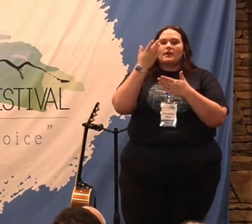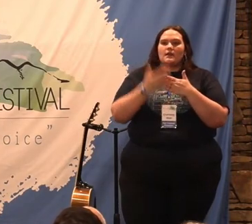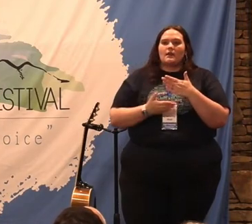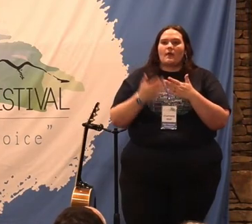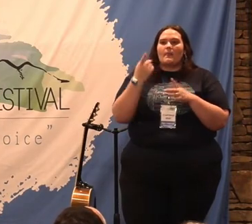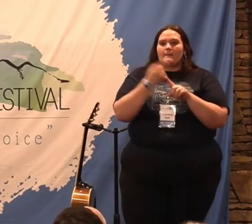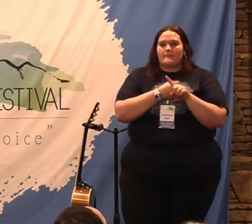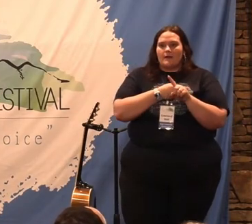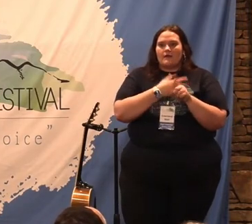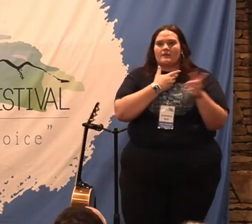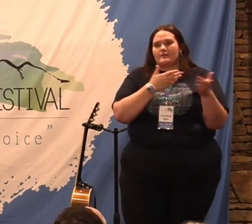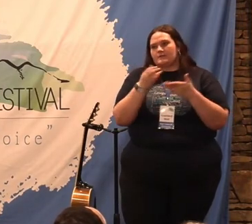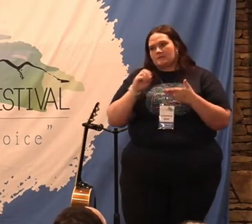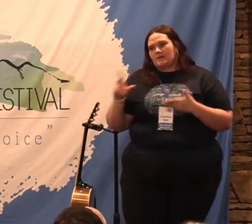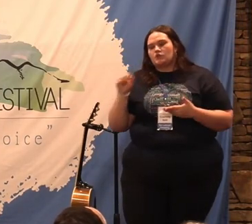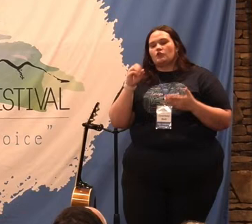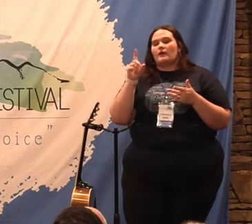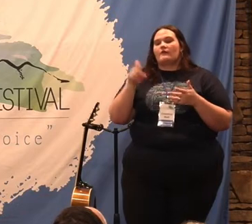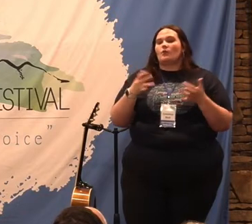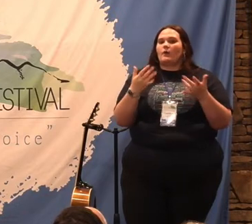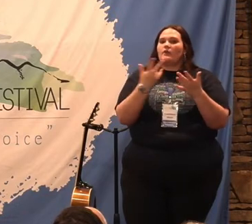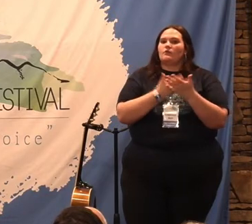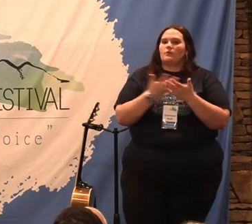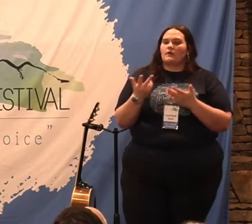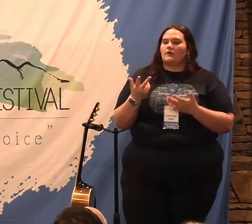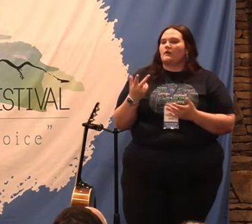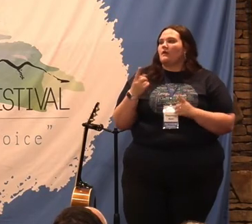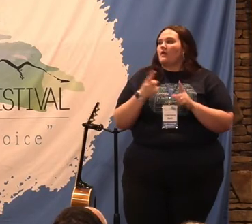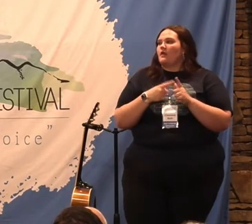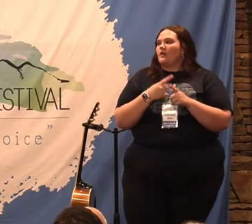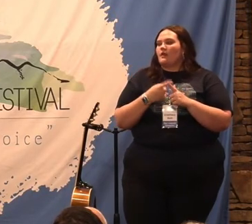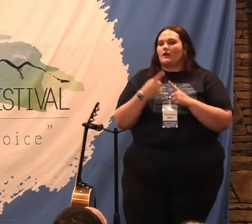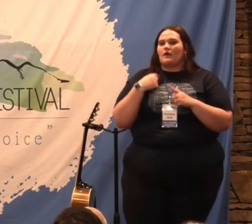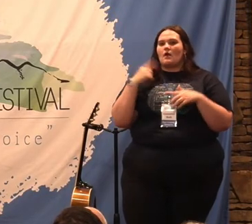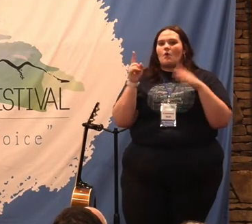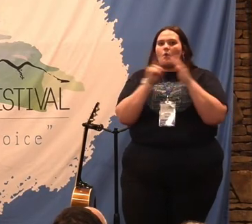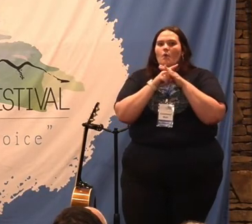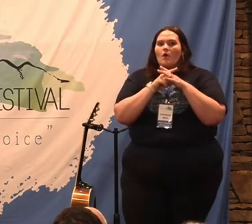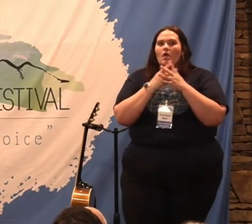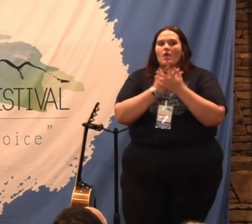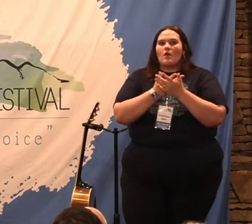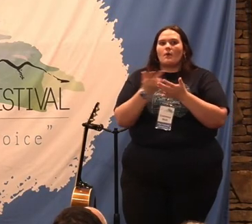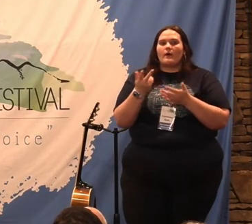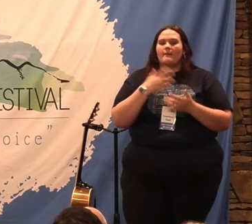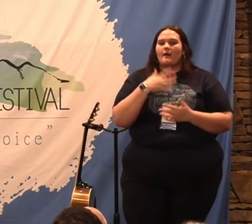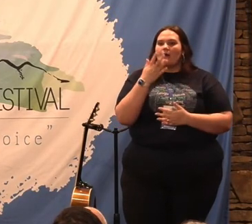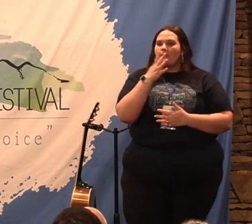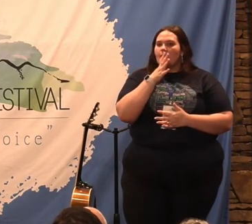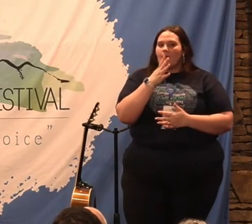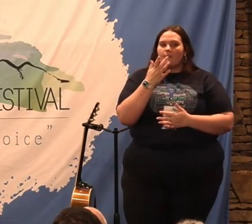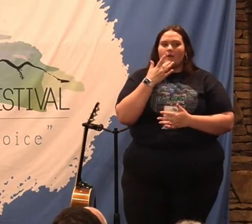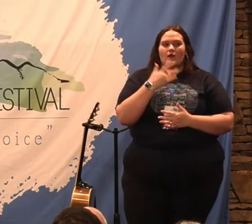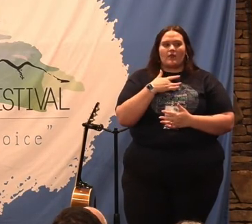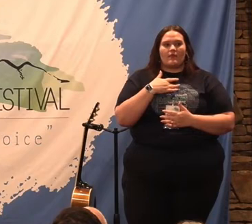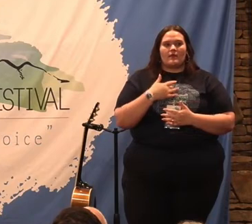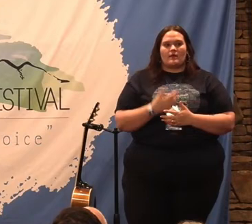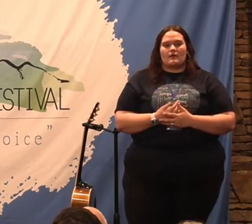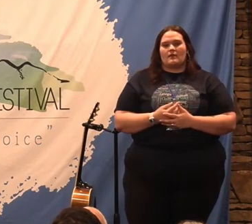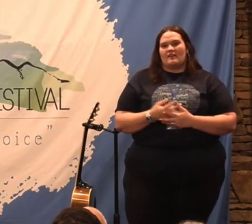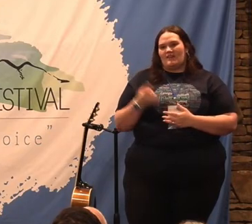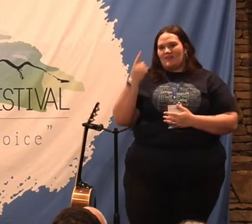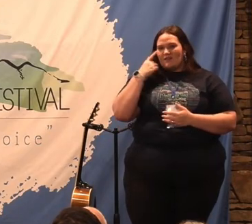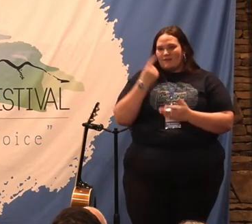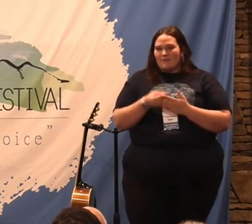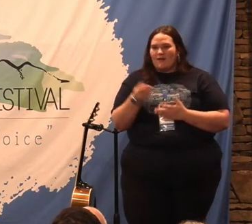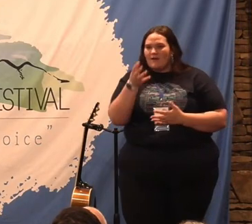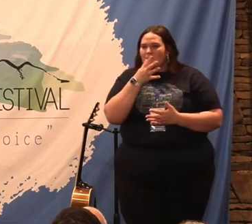orders. So you have to wait 3 weeks. And then it hits me. In 3 weeks is my mother's birthday. And you're thinking, you're gonna buy